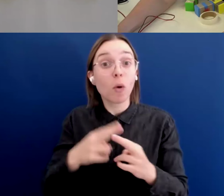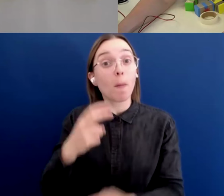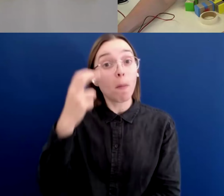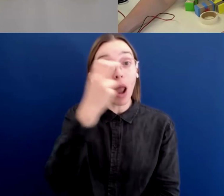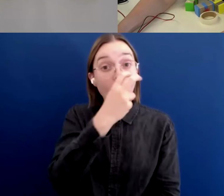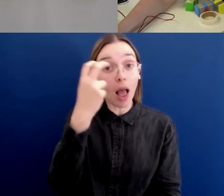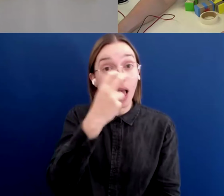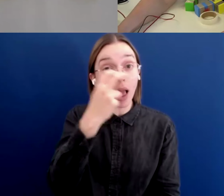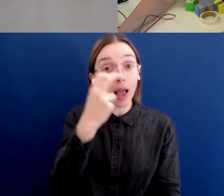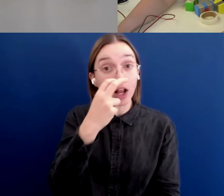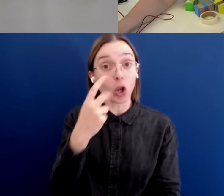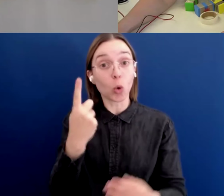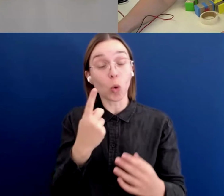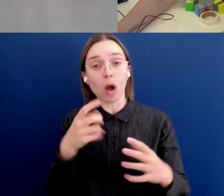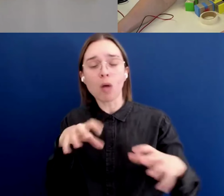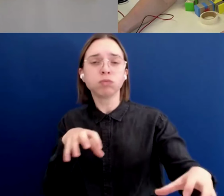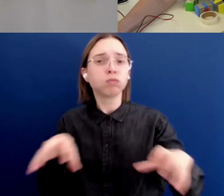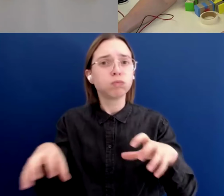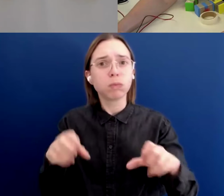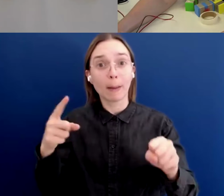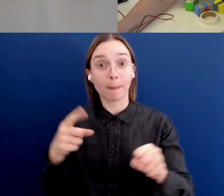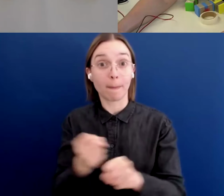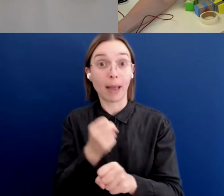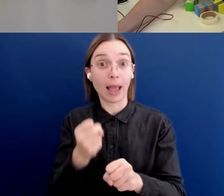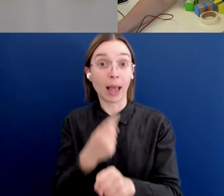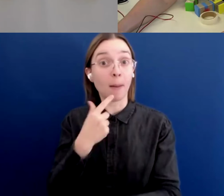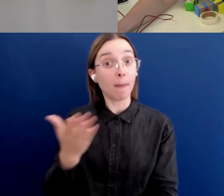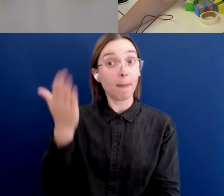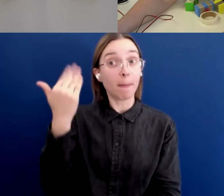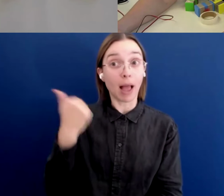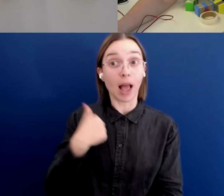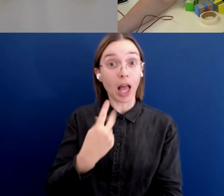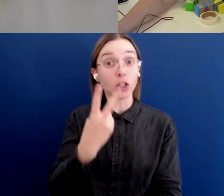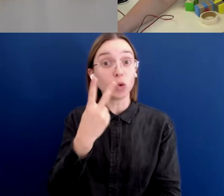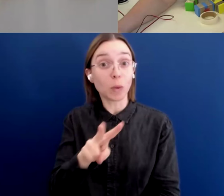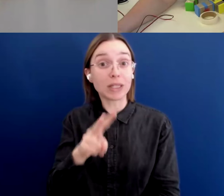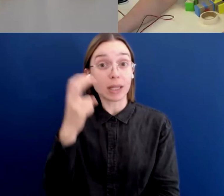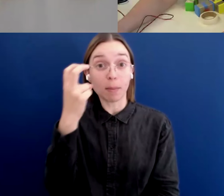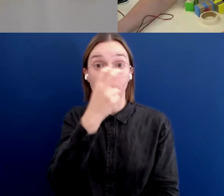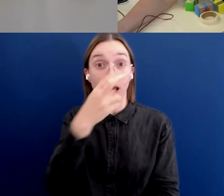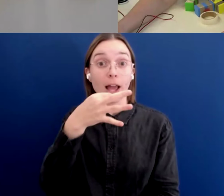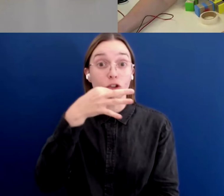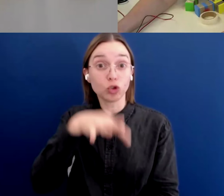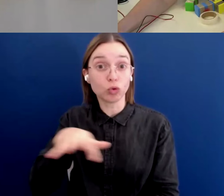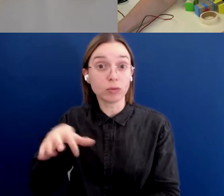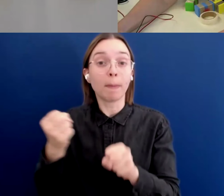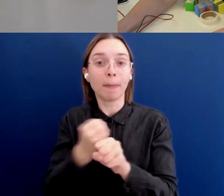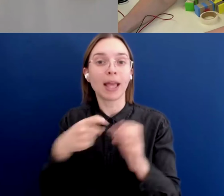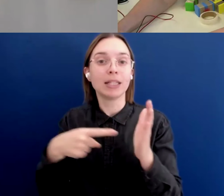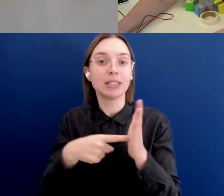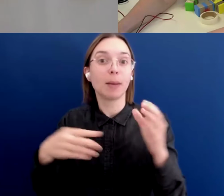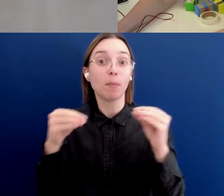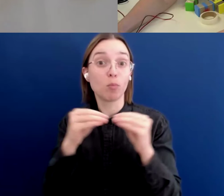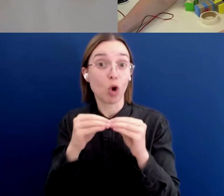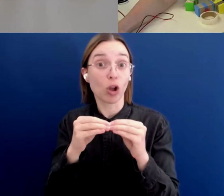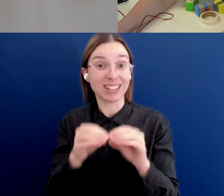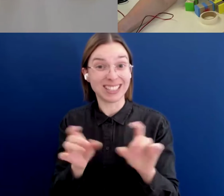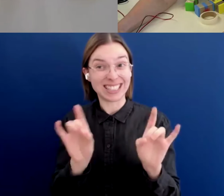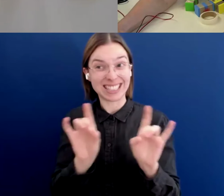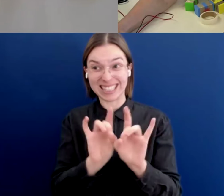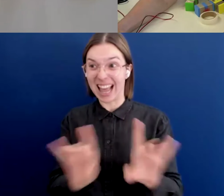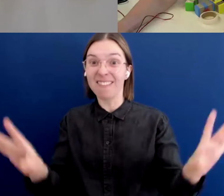are making them. So I've had 20 blind children making tape blocks from scratch because they